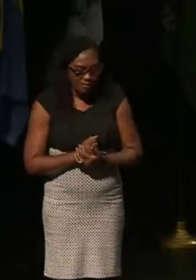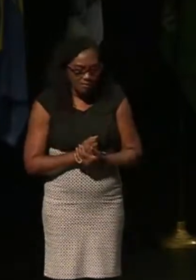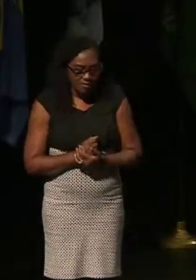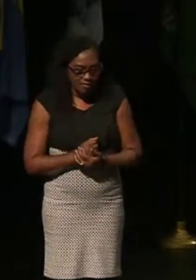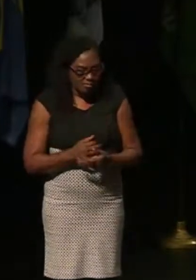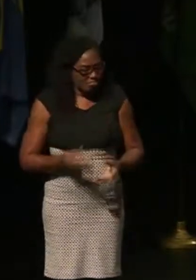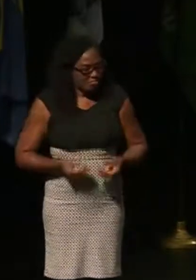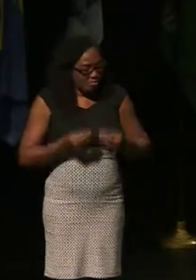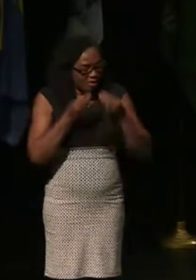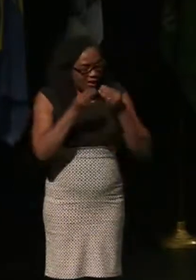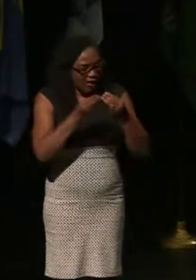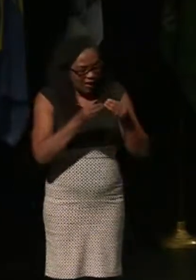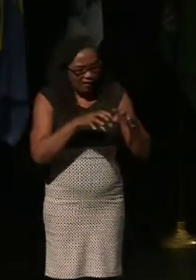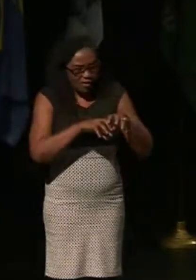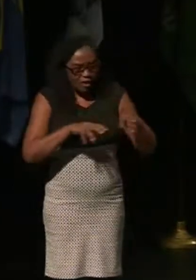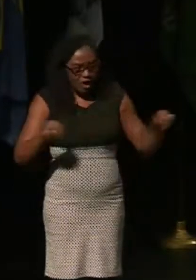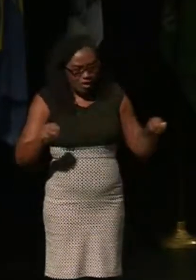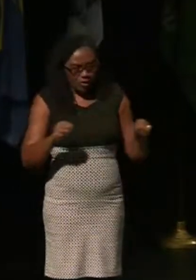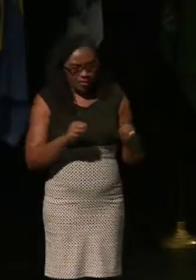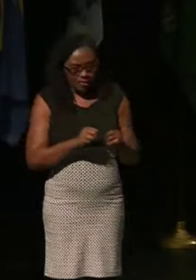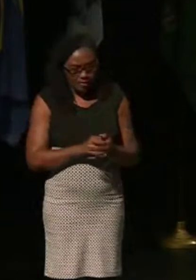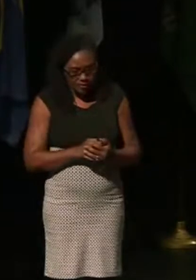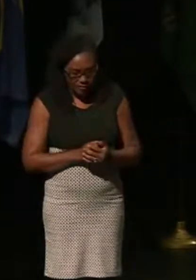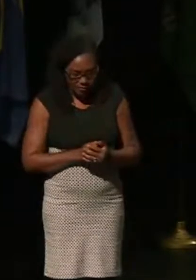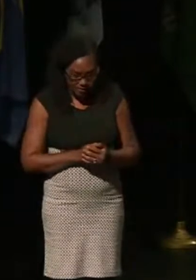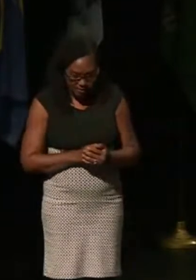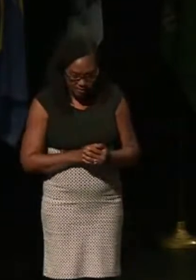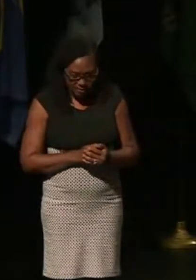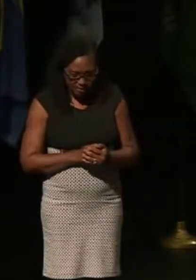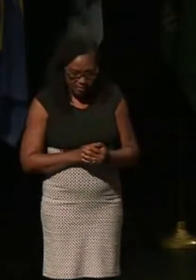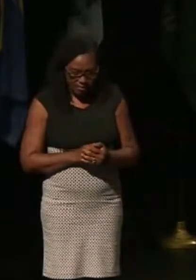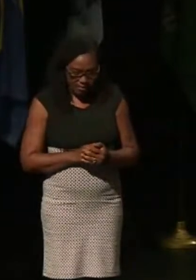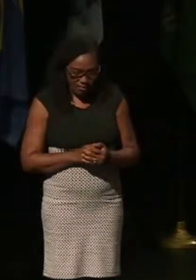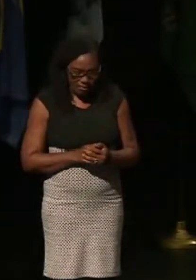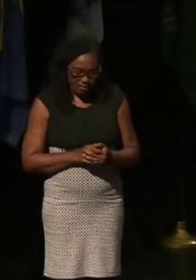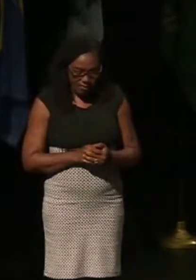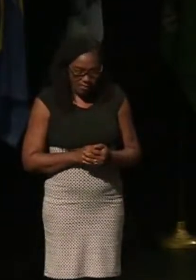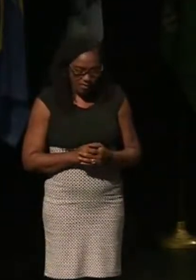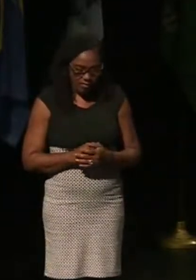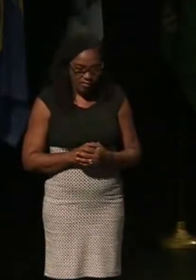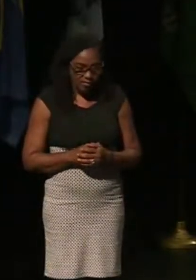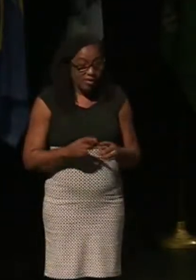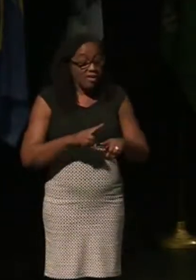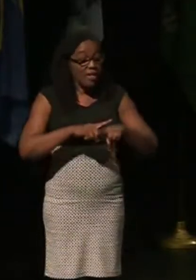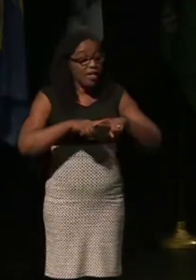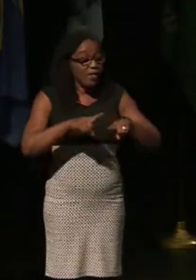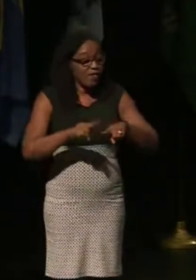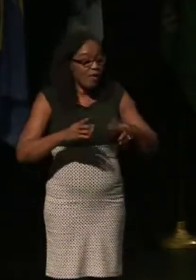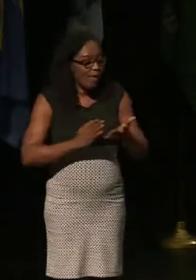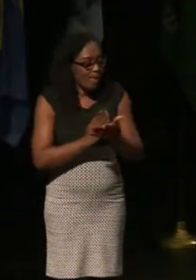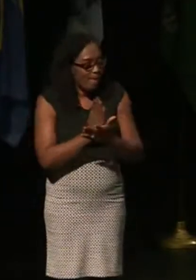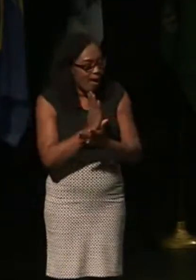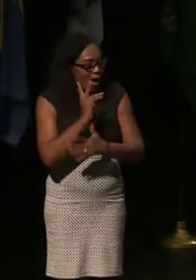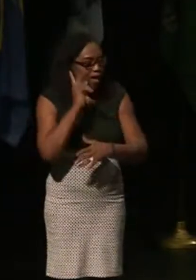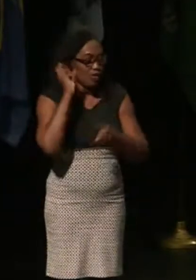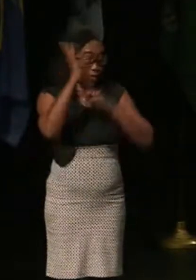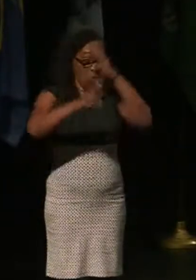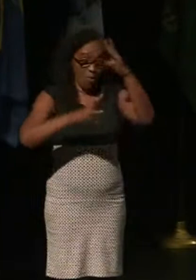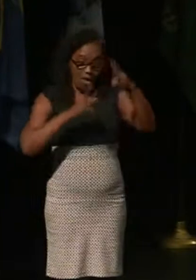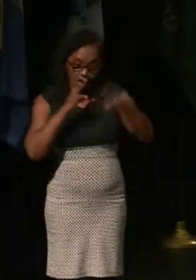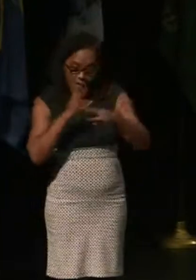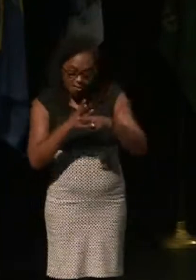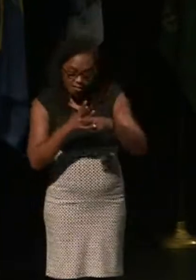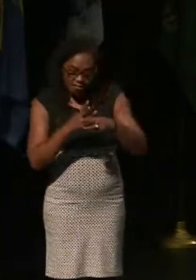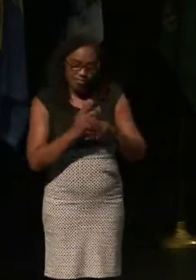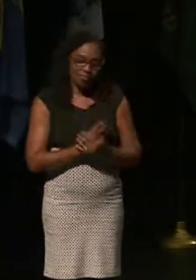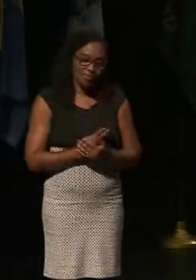scholarship, a fully funded scholarship program which enables outstanding emerging leaders from all over the world to pursue a one-year master's degree